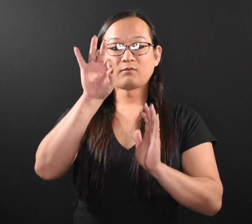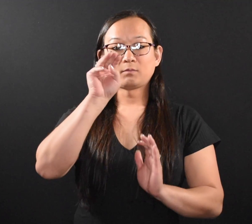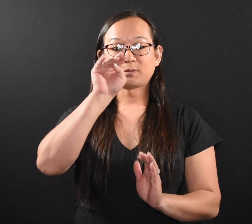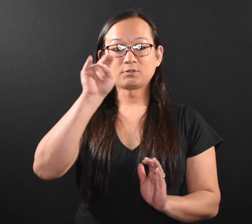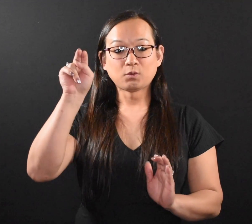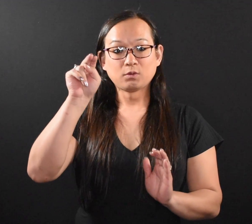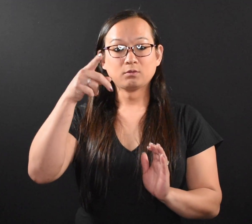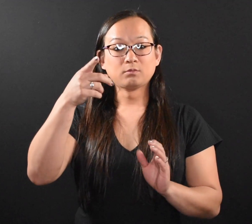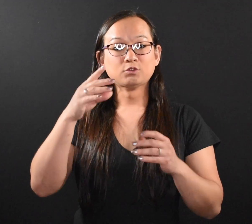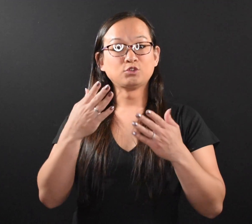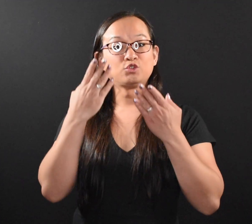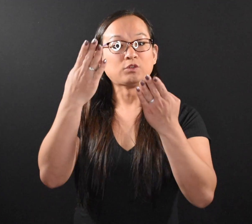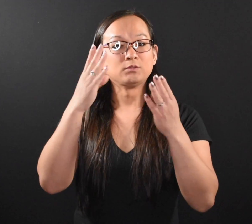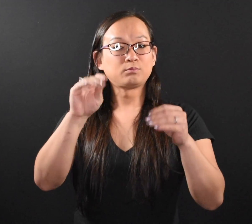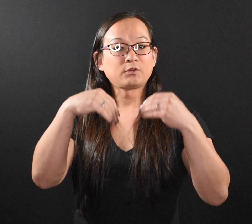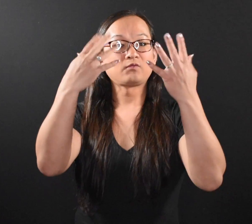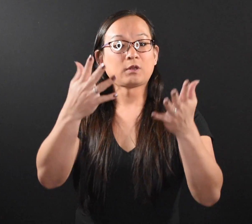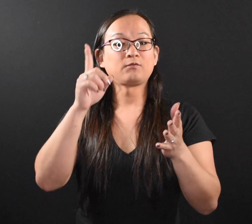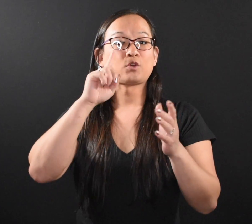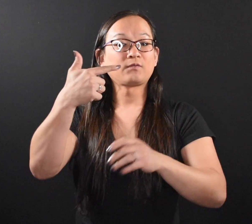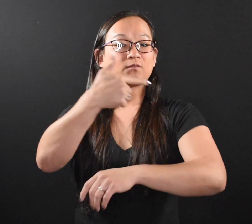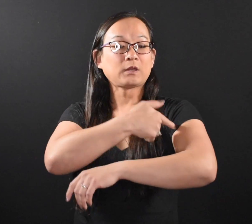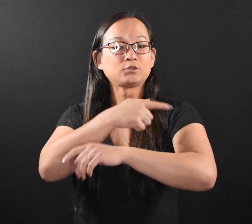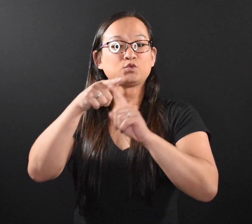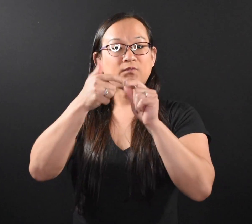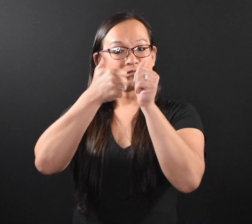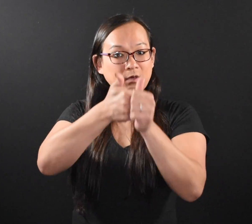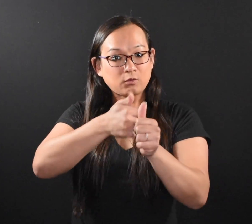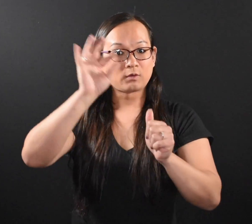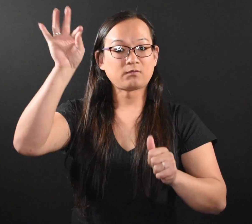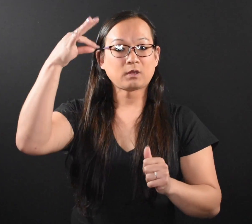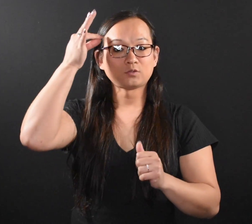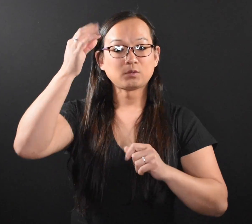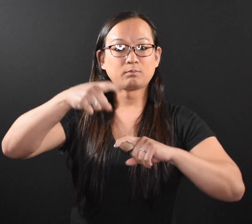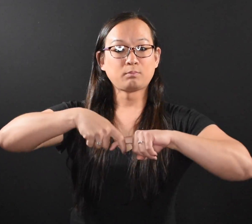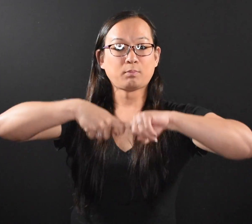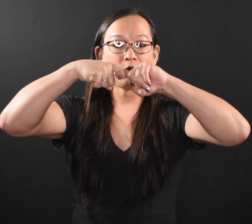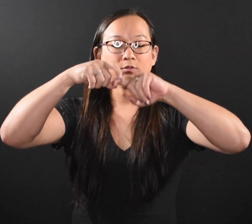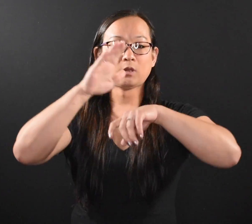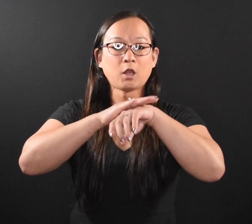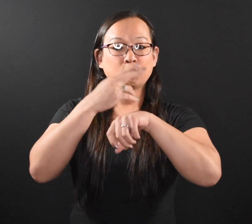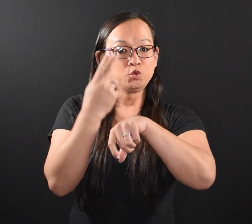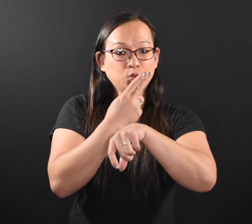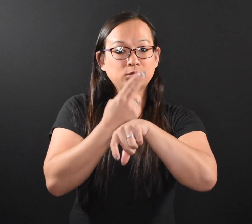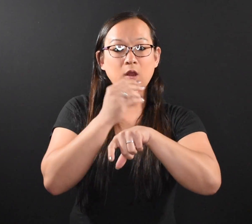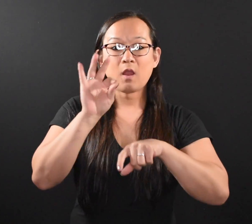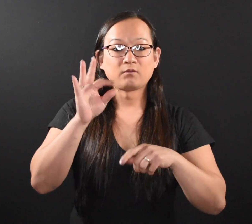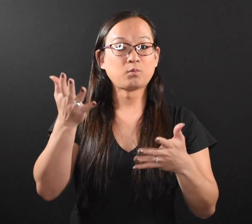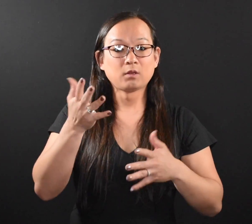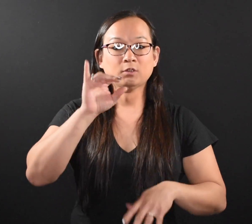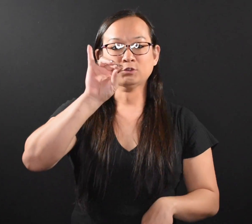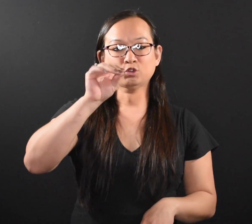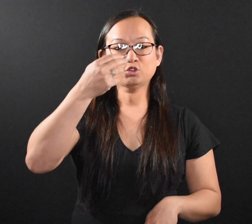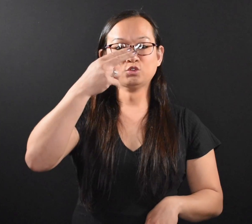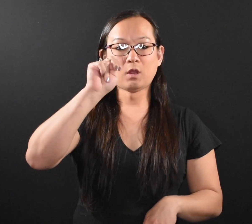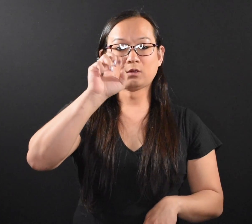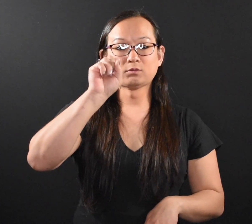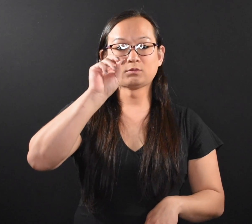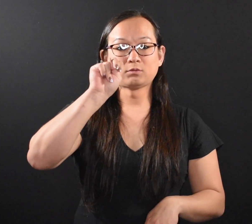State advises providers to follow federal pause on use of Johnson & Johnson vaccine during